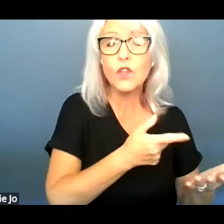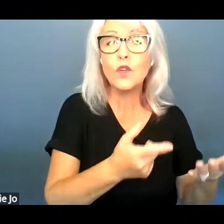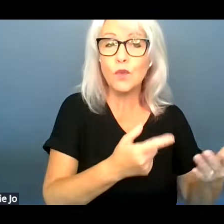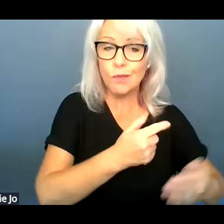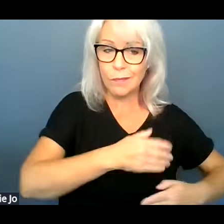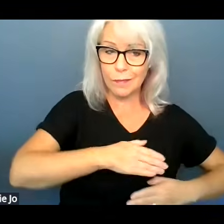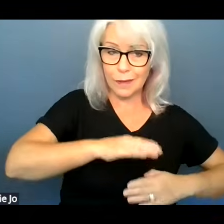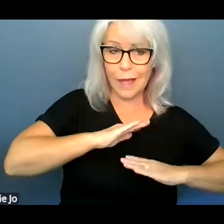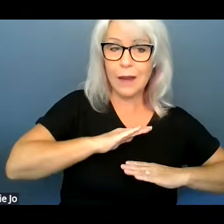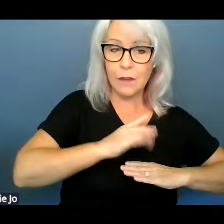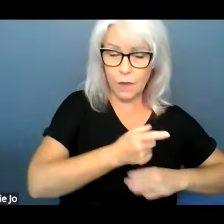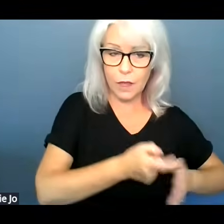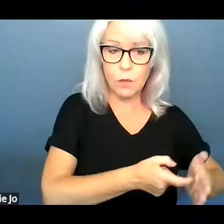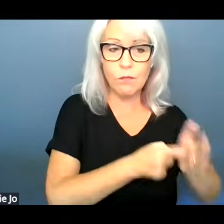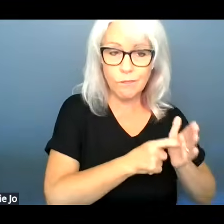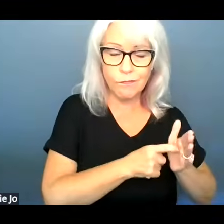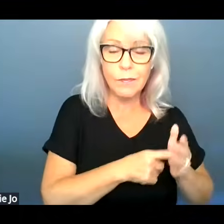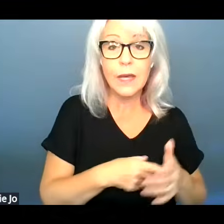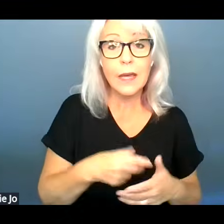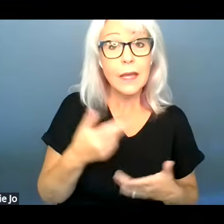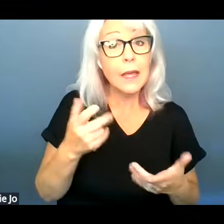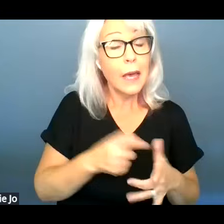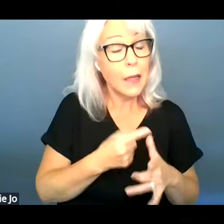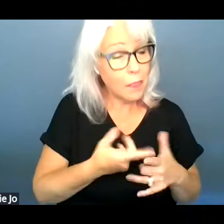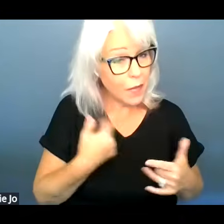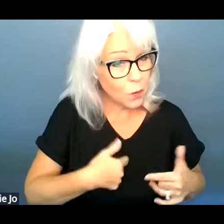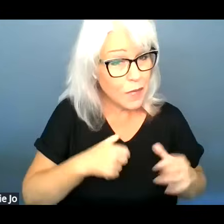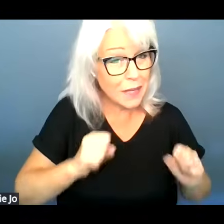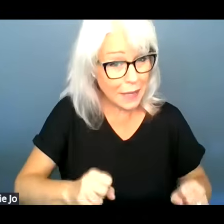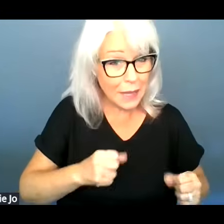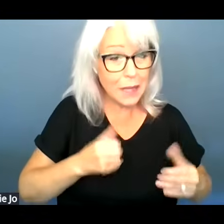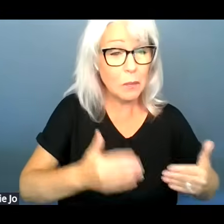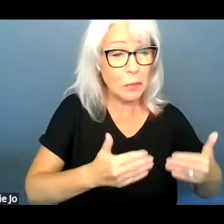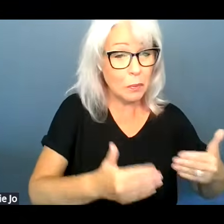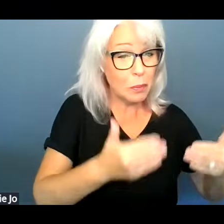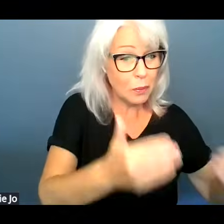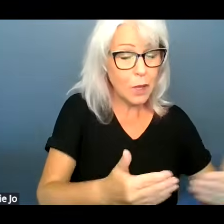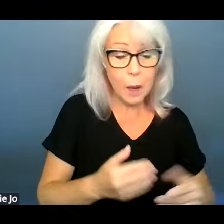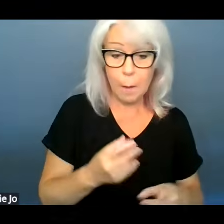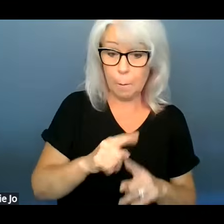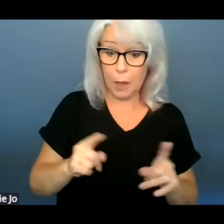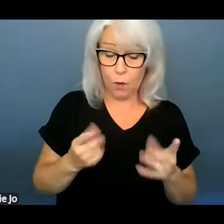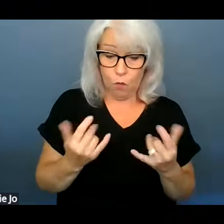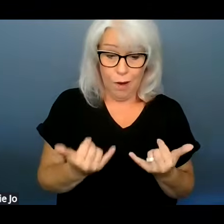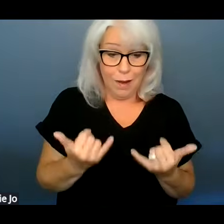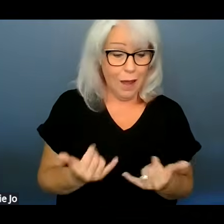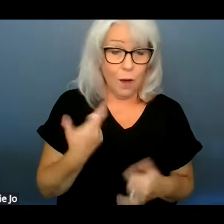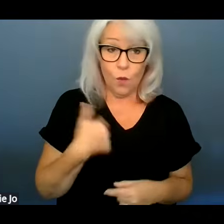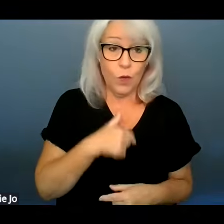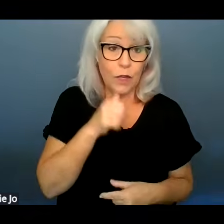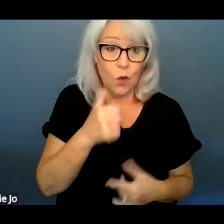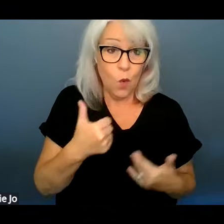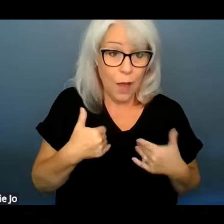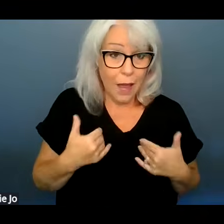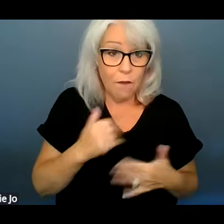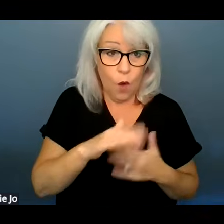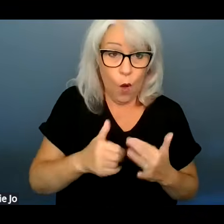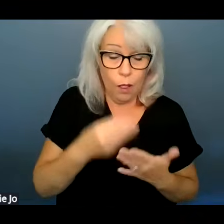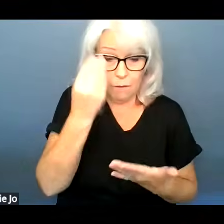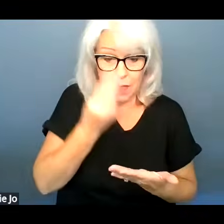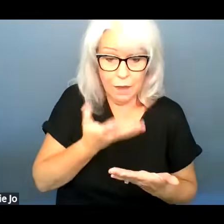requirements, then I suppose it's a ball game. But today, we don't have really the players on the field. We just have